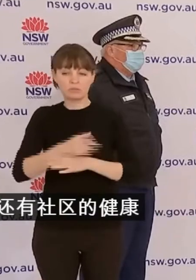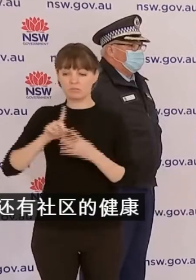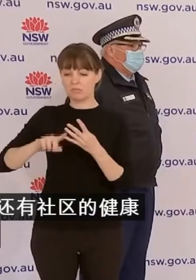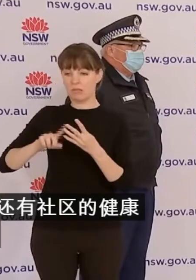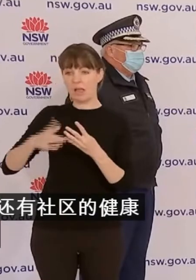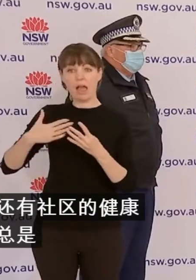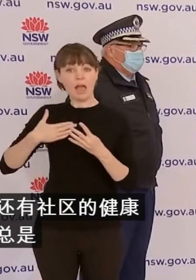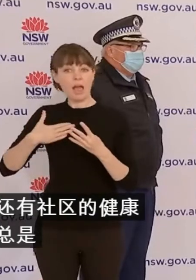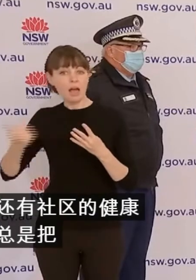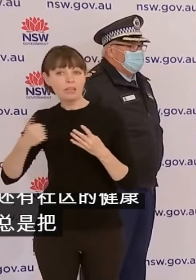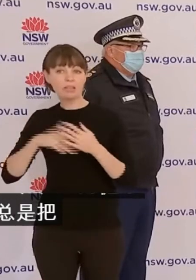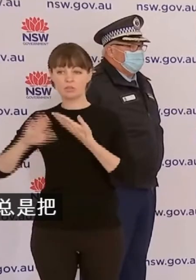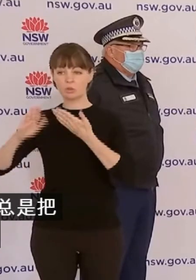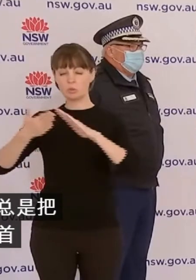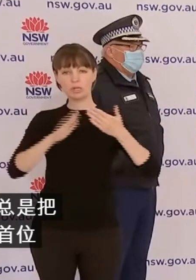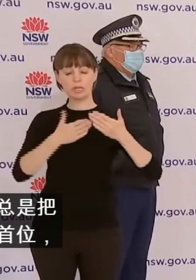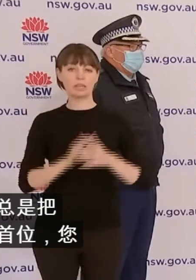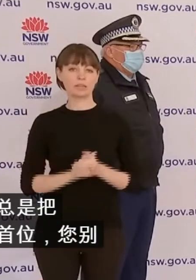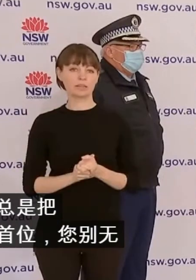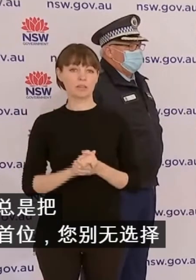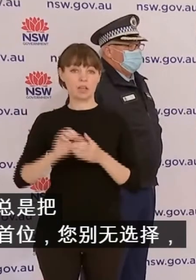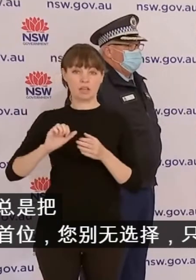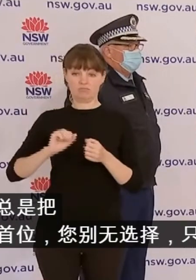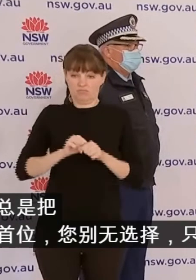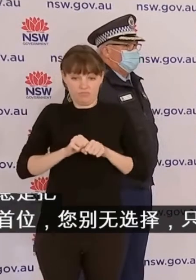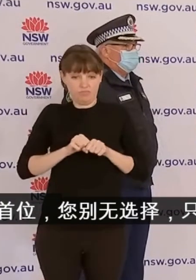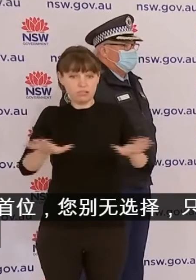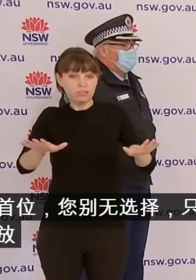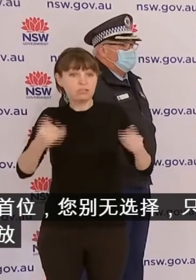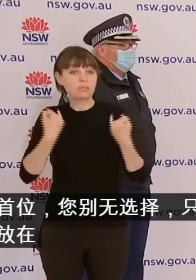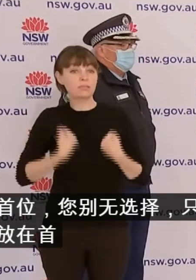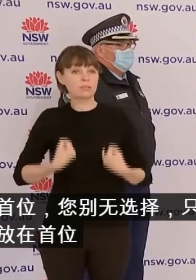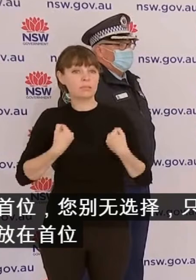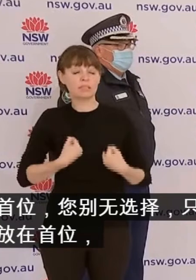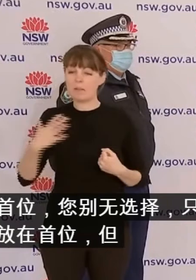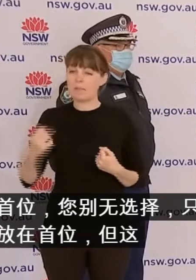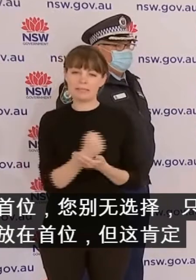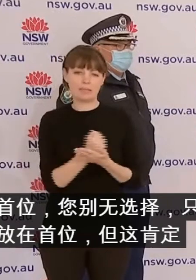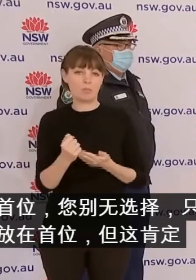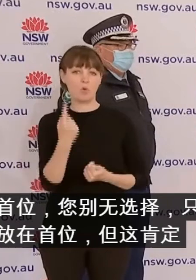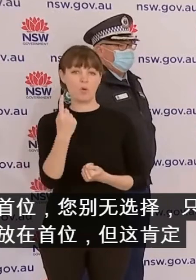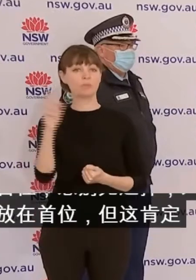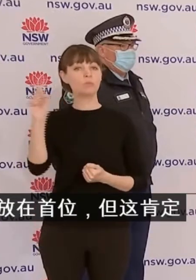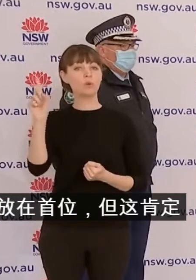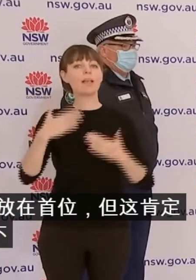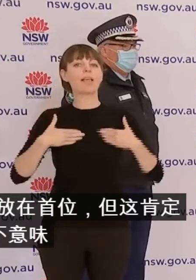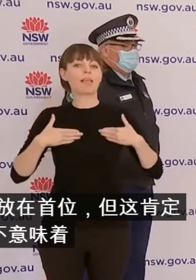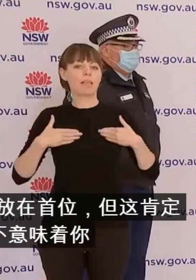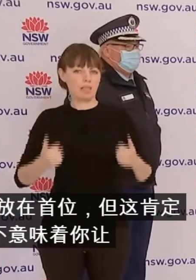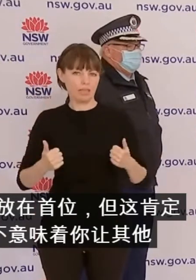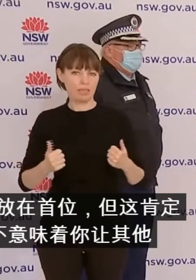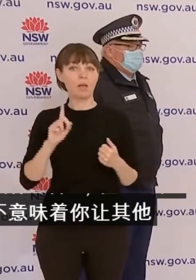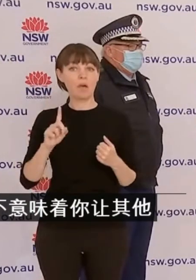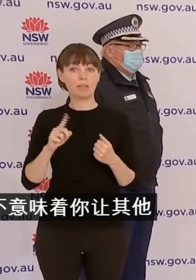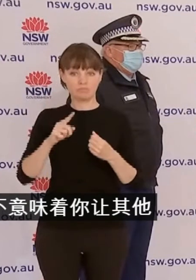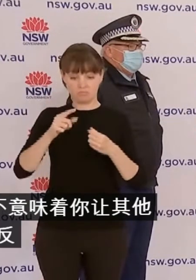of the community. We always put, in a pandemic, you have no option but to put health and safety first, but it certainly doesn't mean you let other